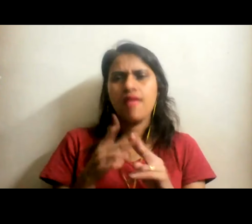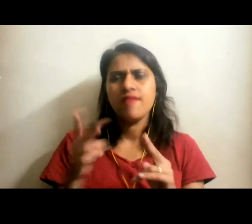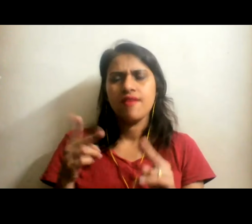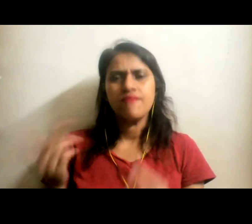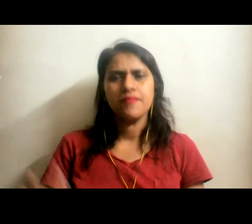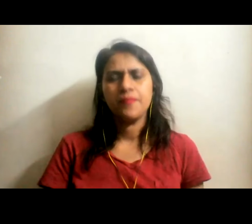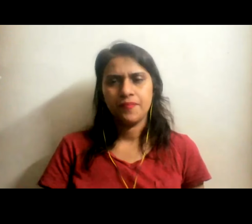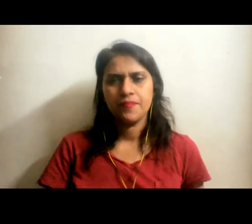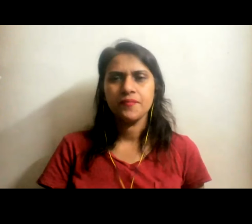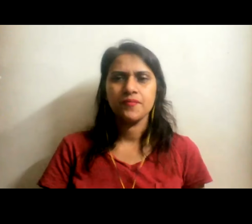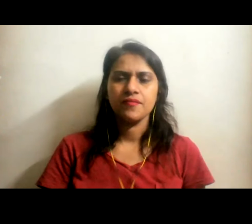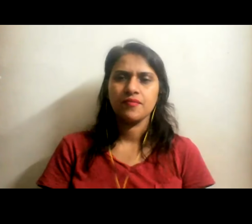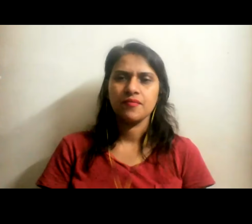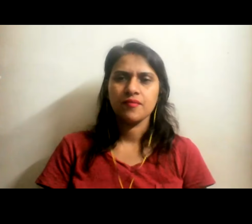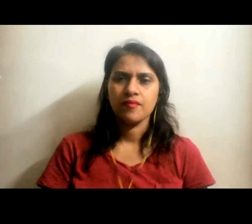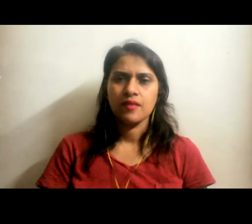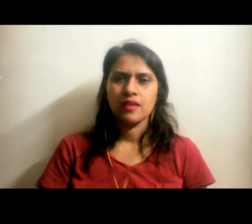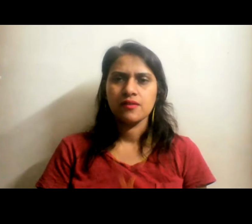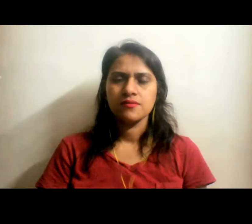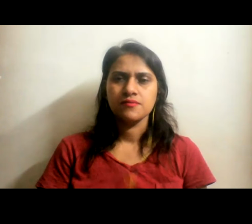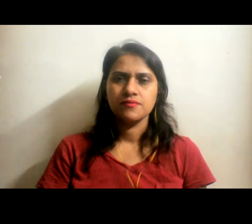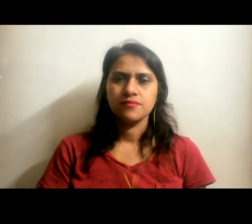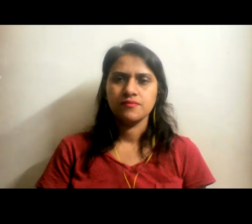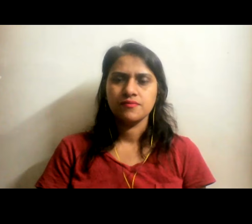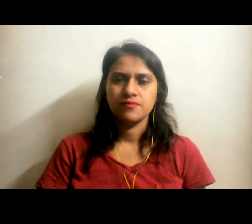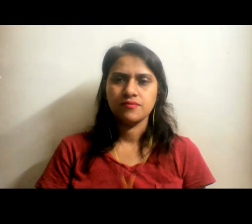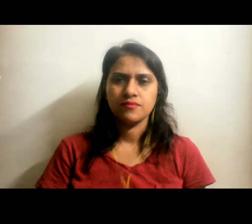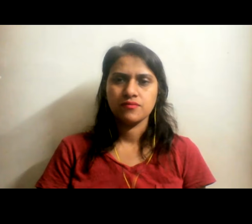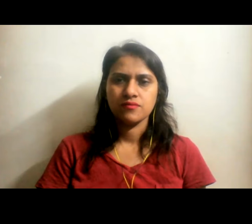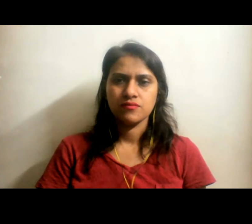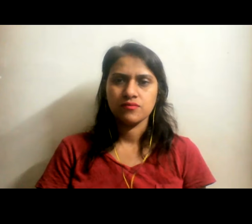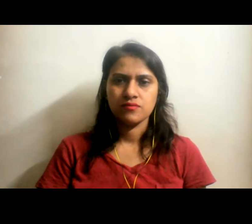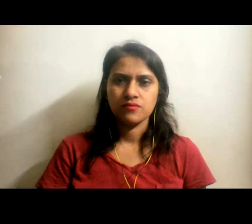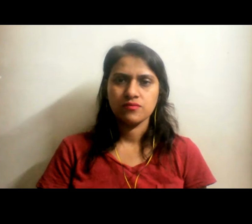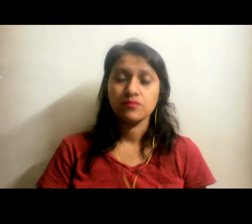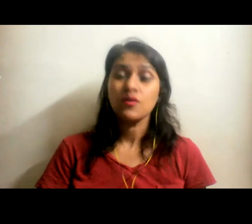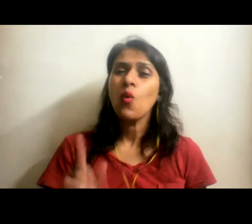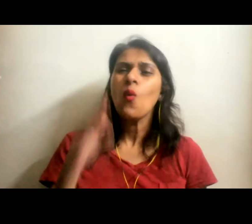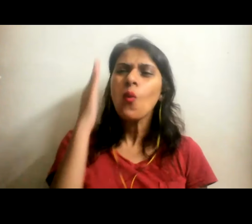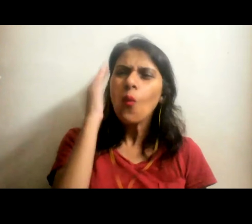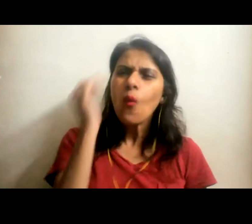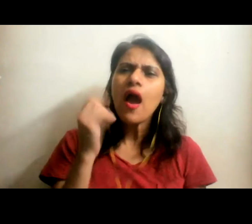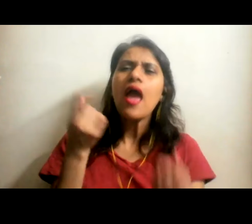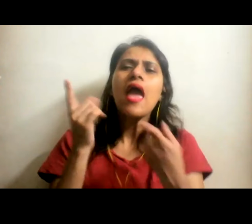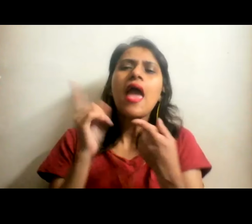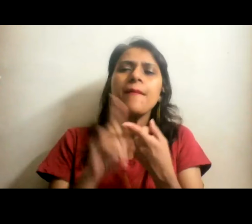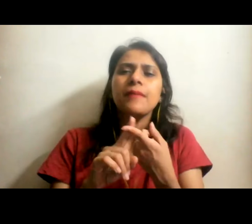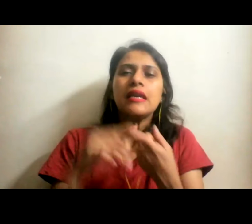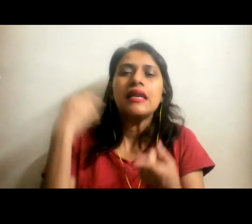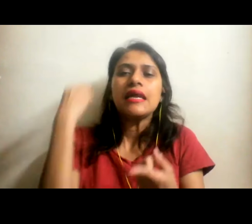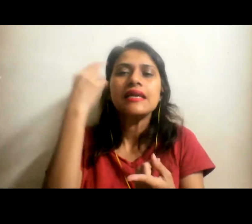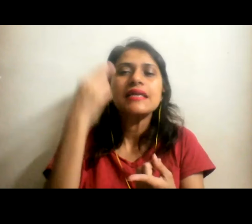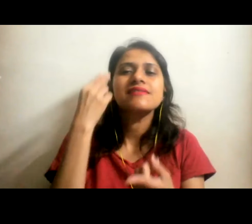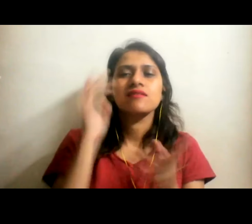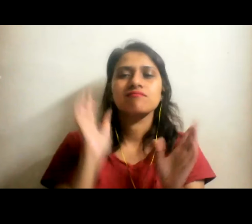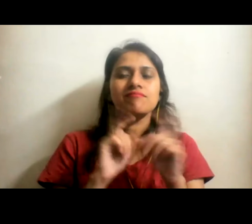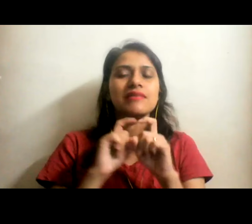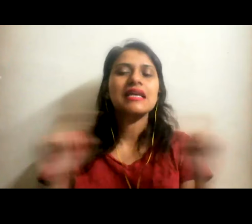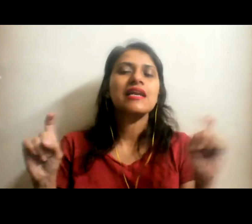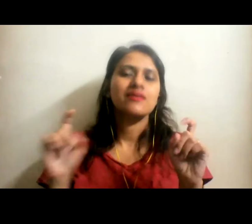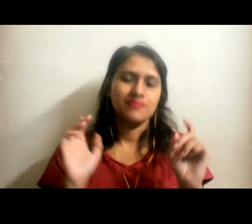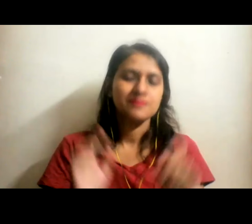a random product. But am I making it clear? It goes more into the causation, why something happens the way that it happens. Okay.